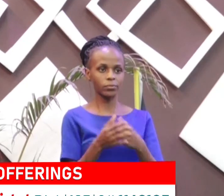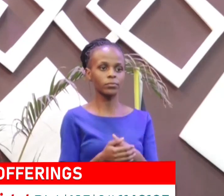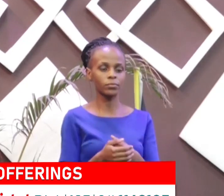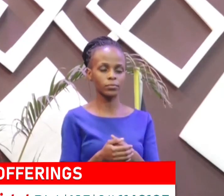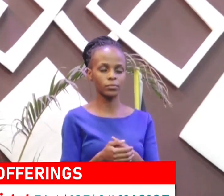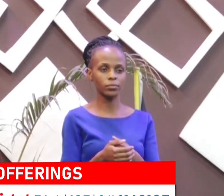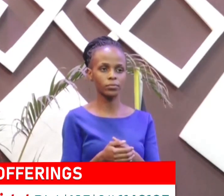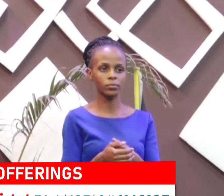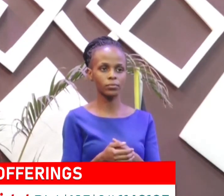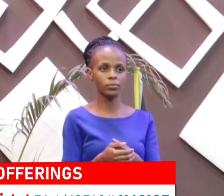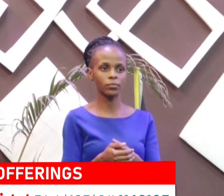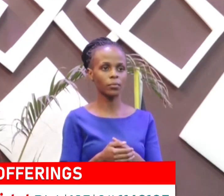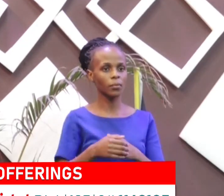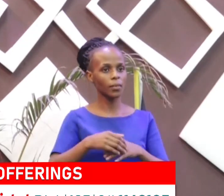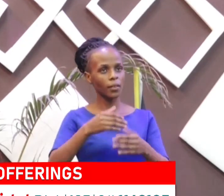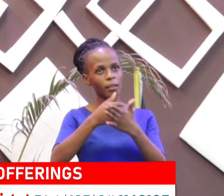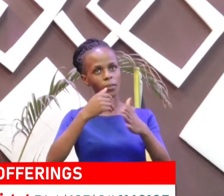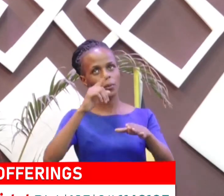do.